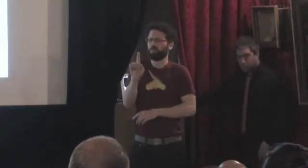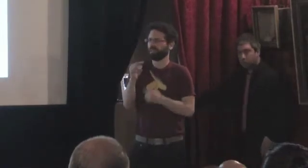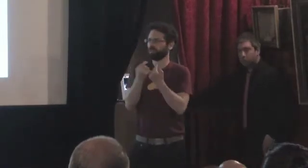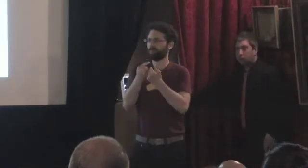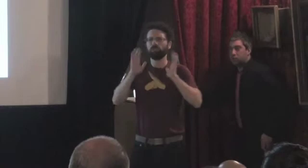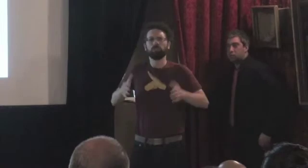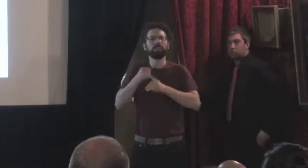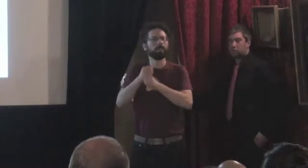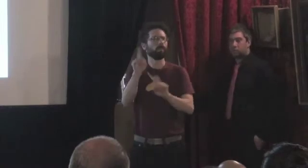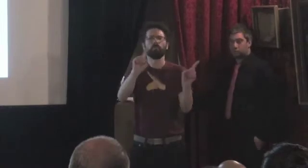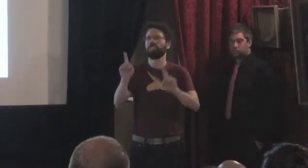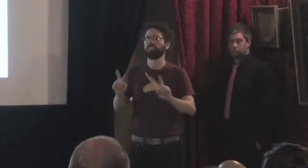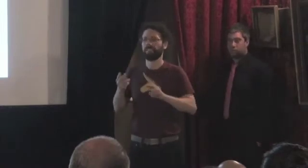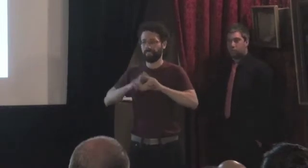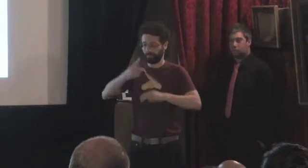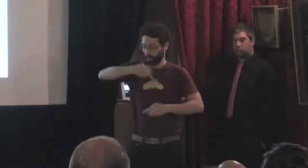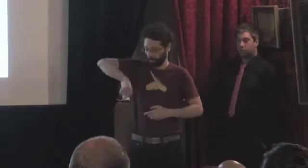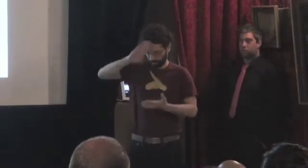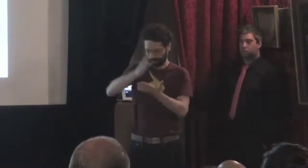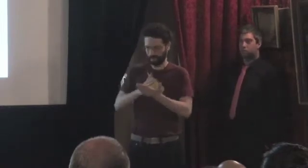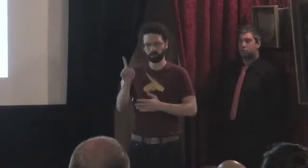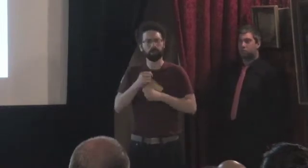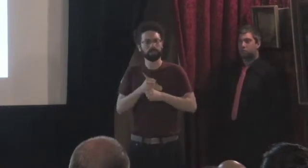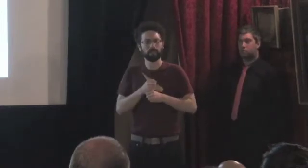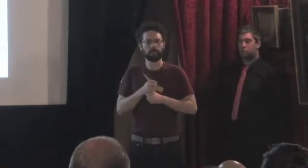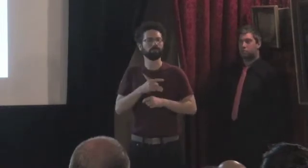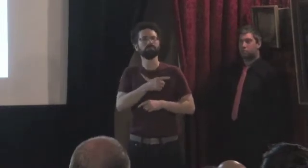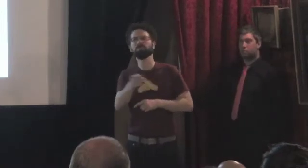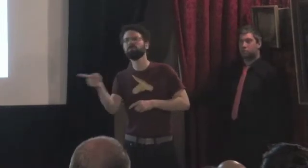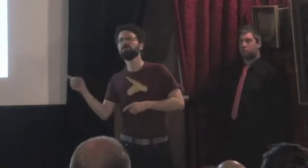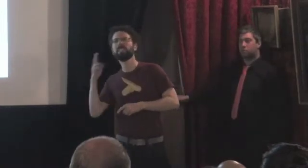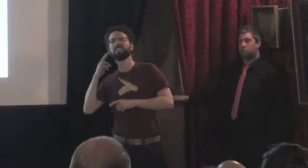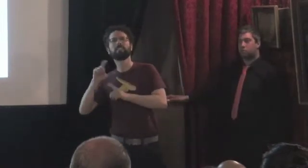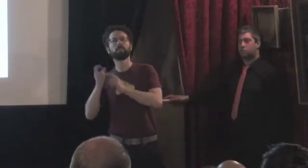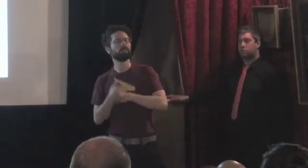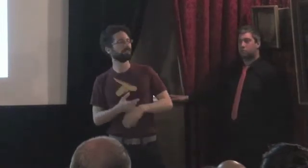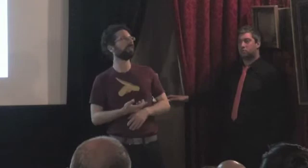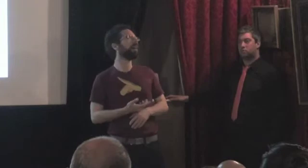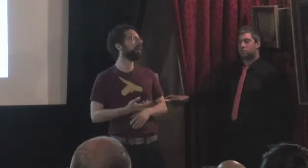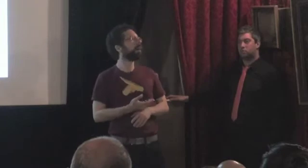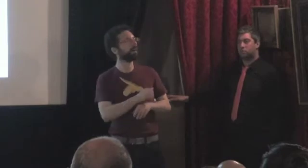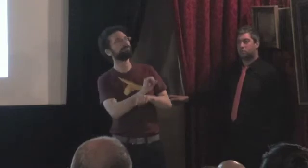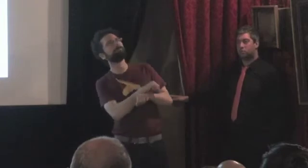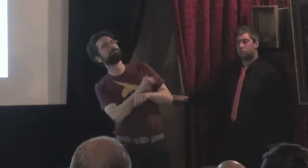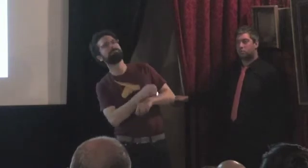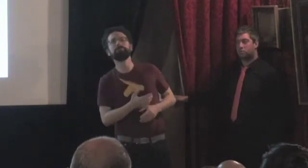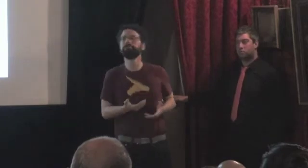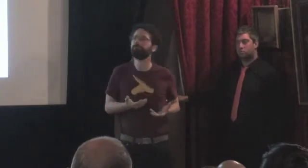yes, but we didn't want to decide ourselves what we should be campaigning for and then tell the deaf community that that's what we were